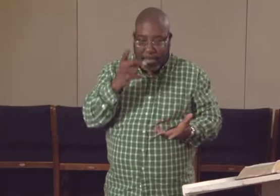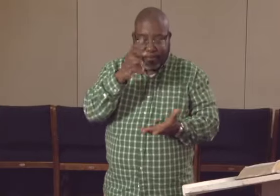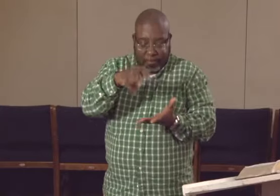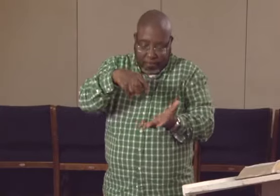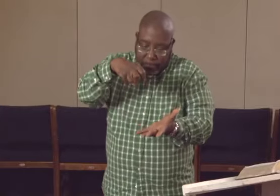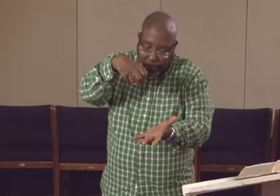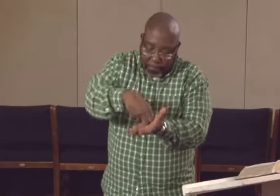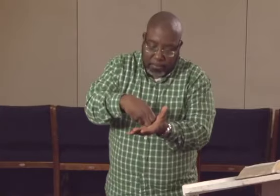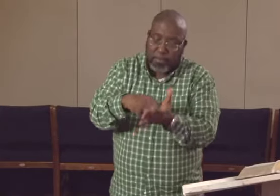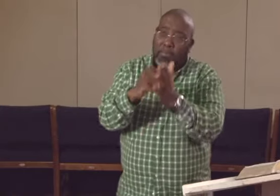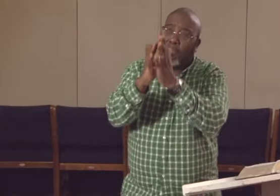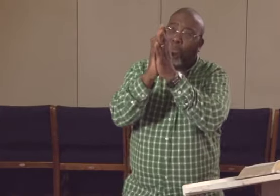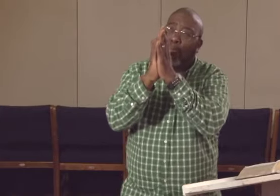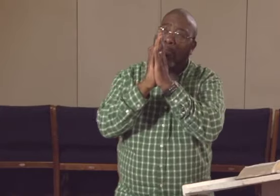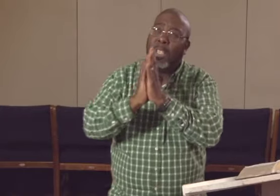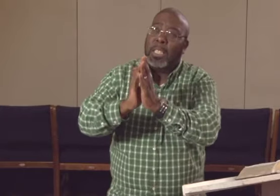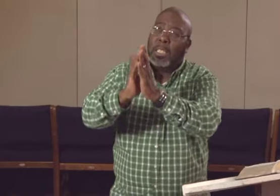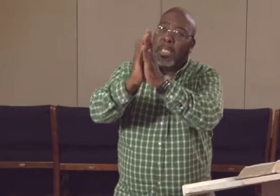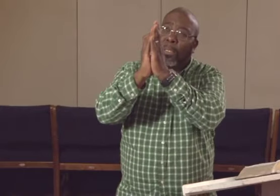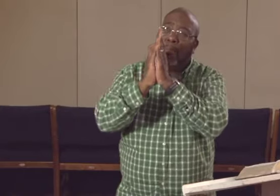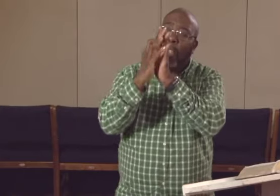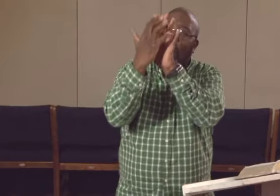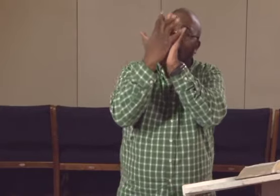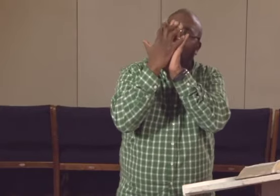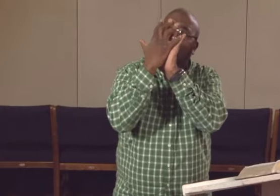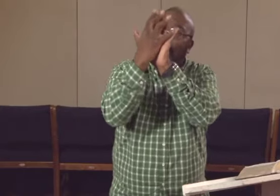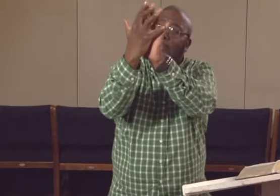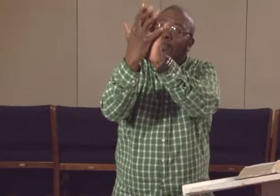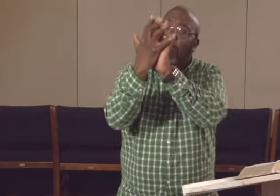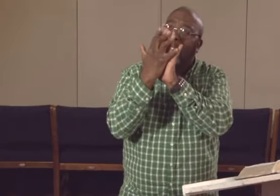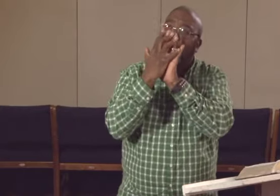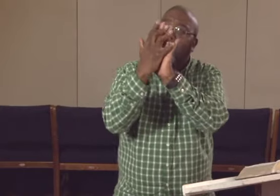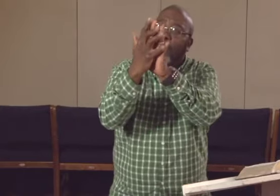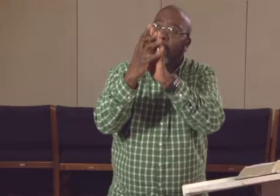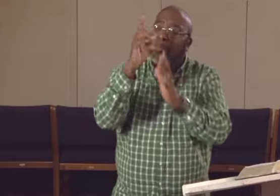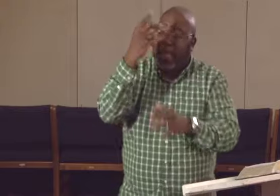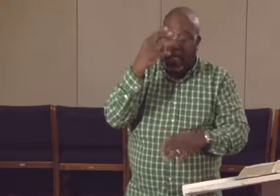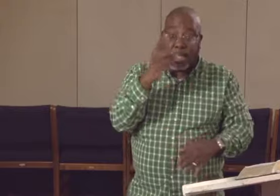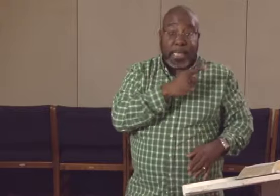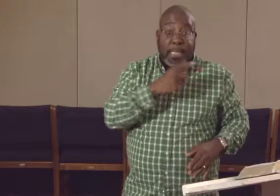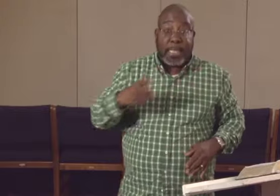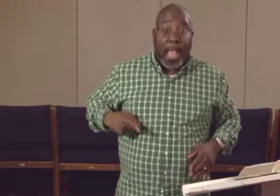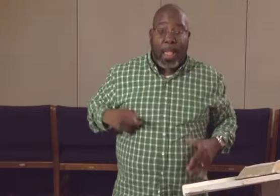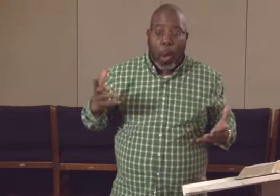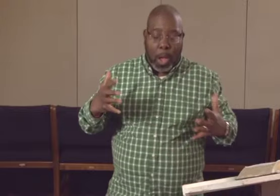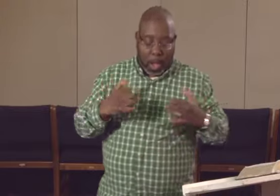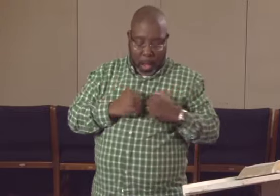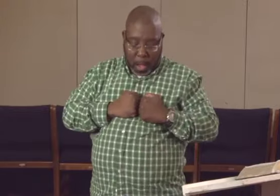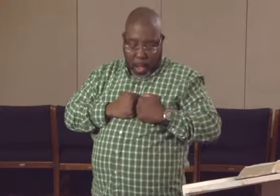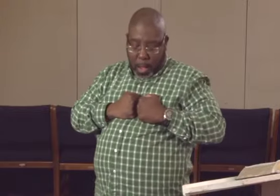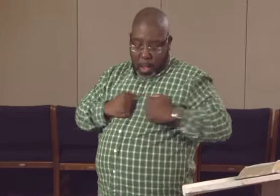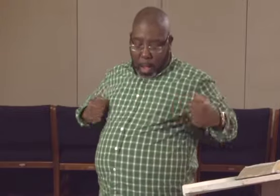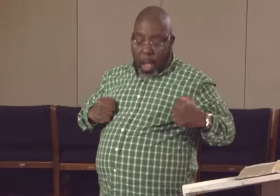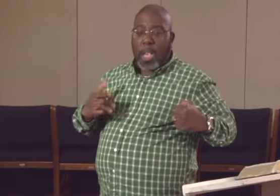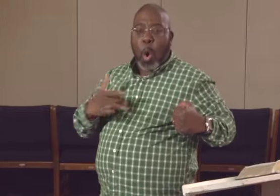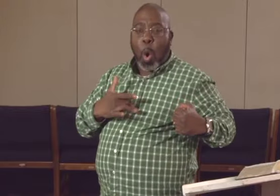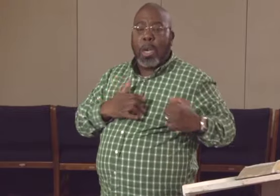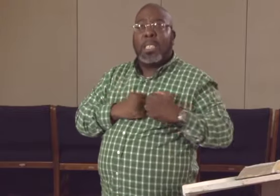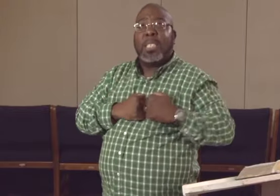Wow, God did get David's attention. And when he did, he bowed before God in humility and asked God to forgive him